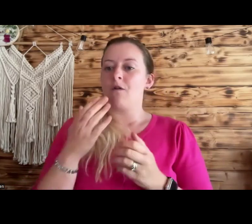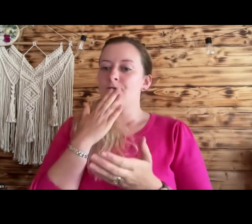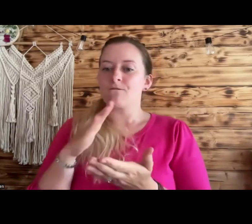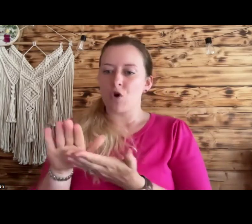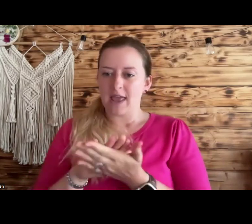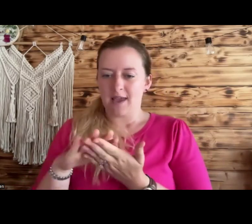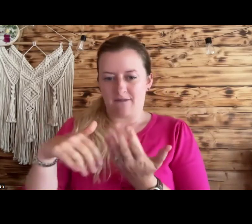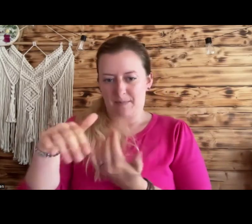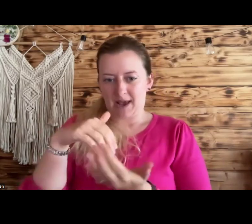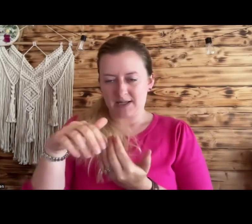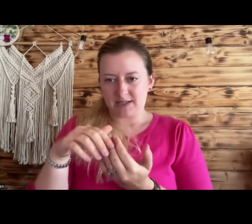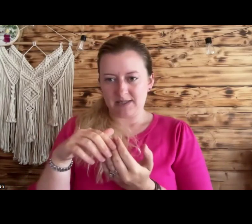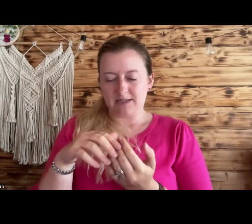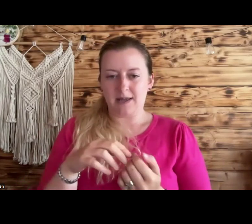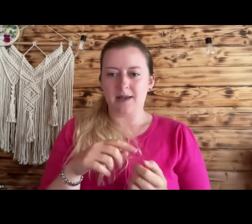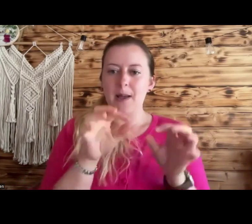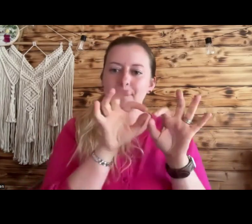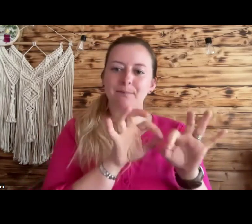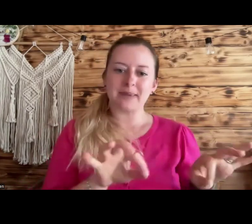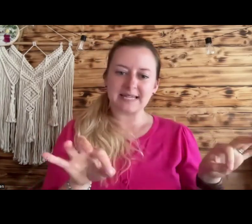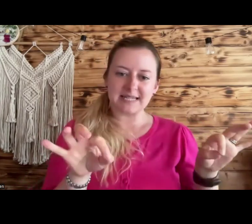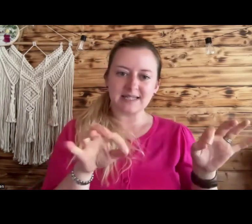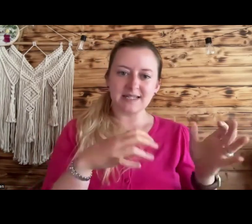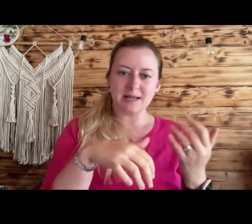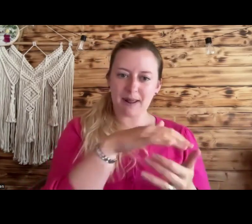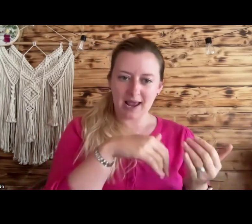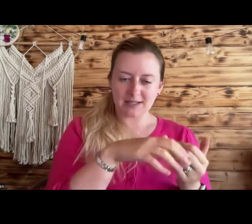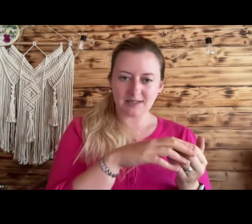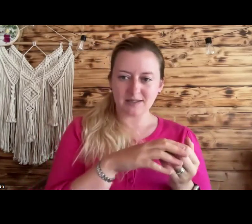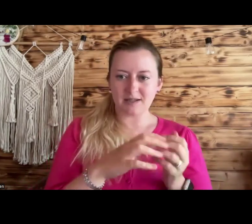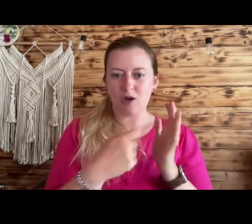peace, rosemary, console,